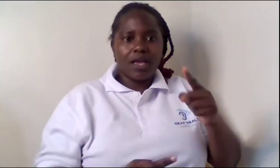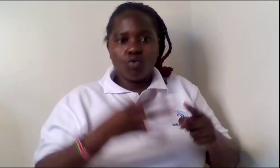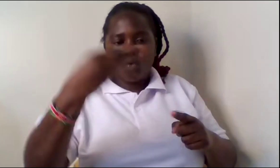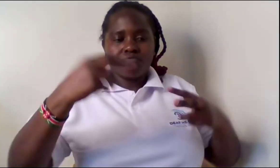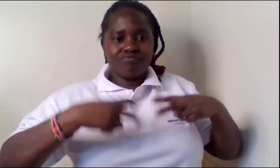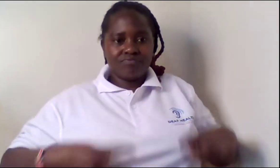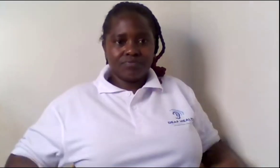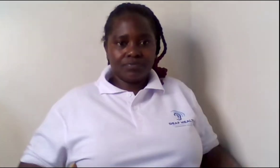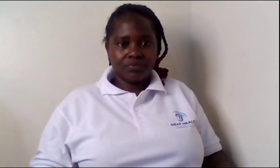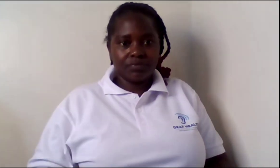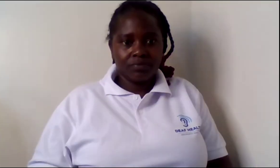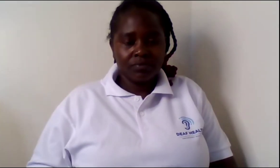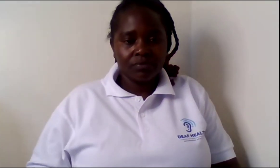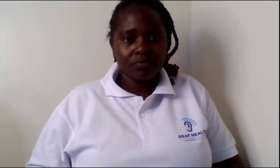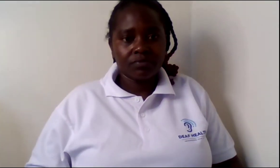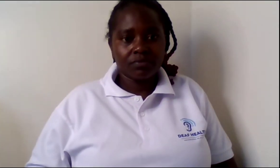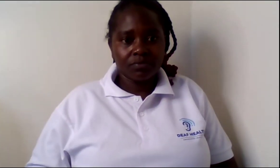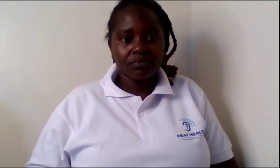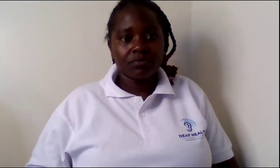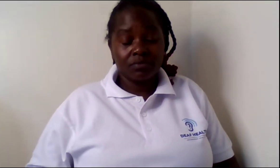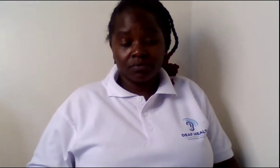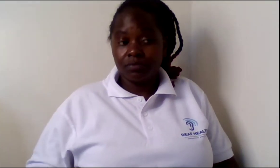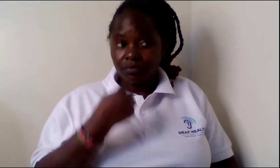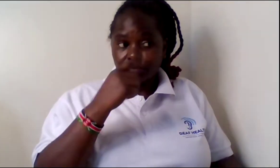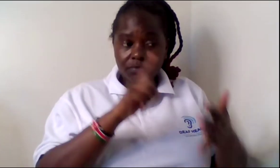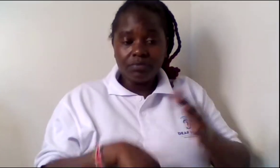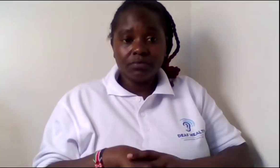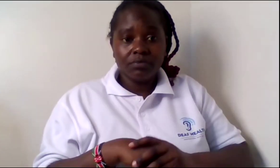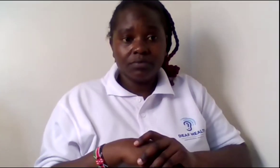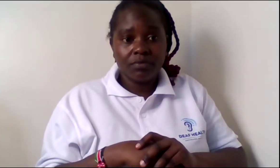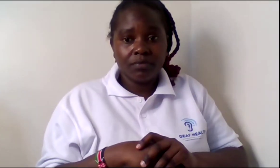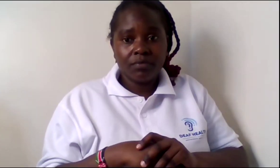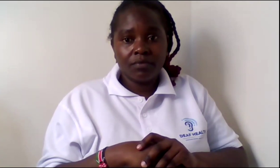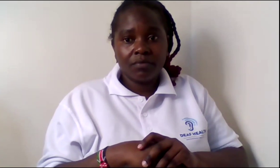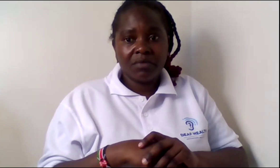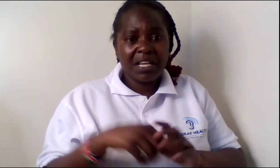Once a year. And I told you, any major hospital will have the test.